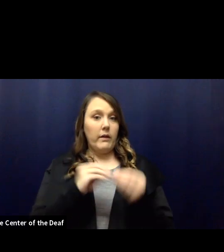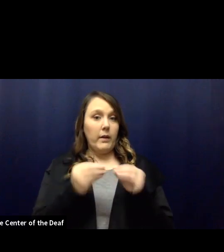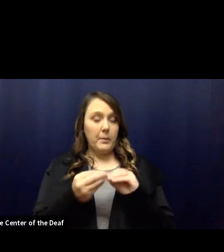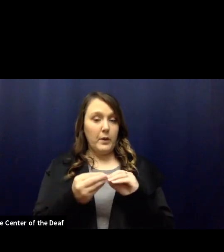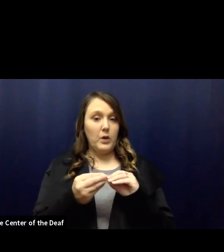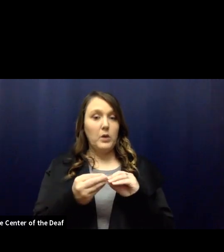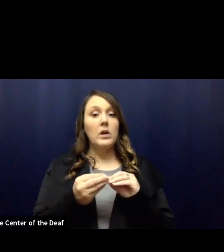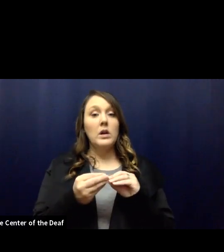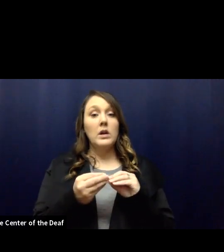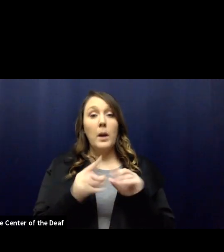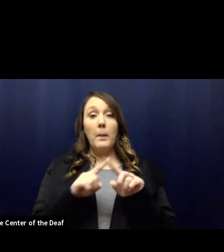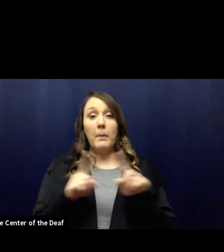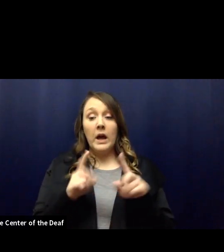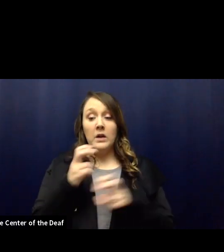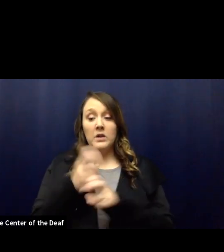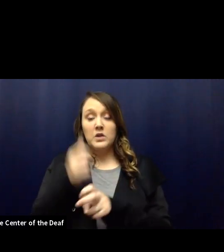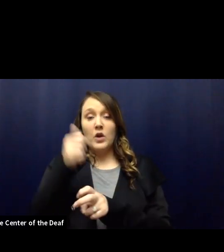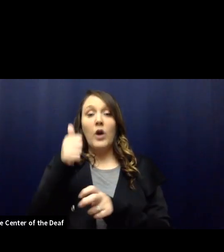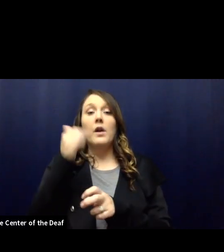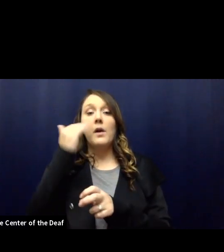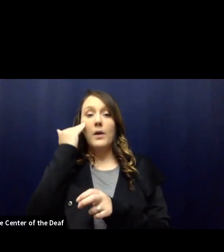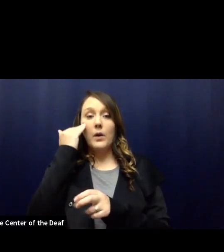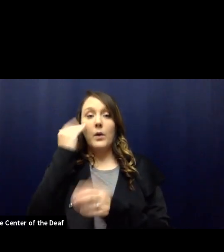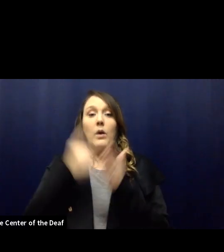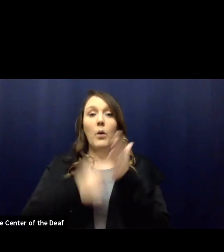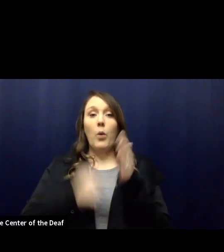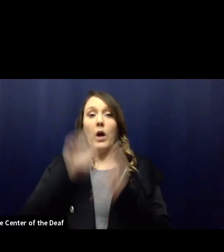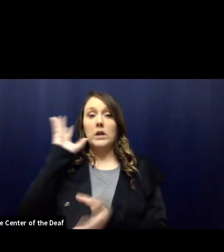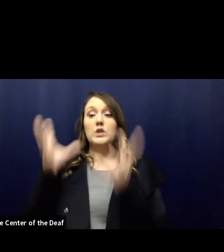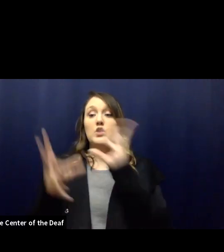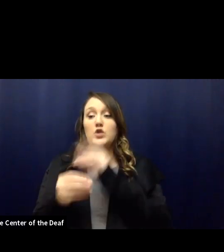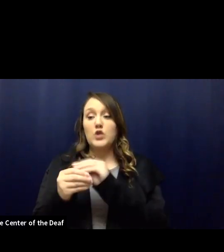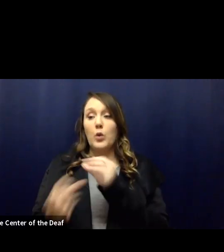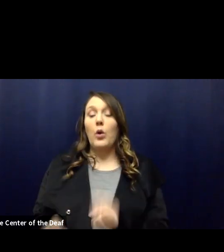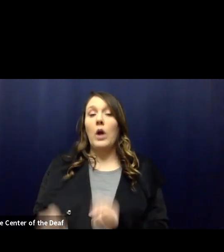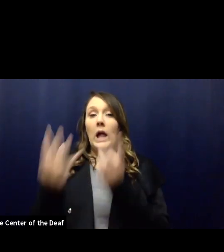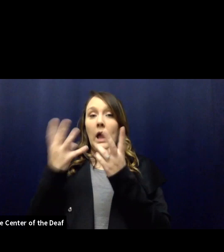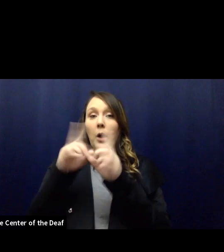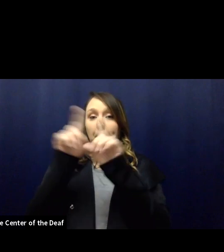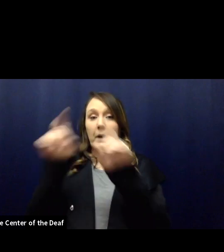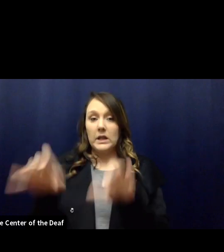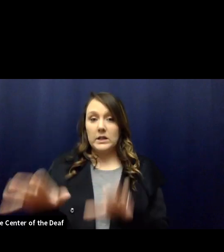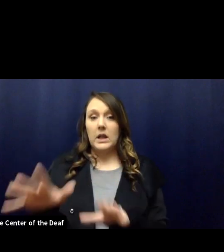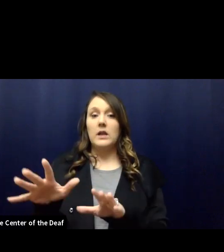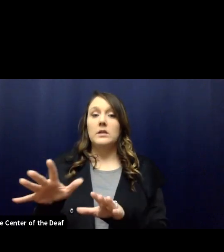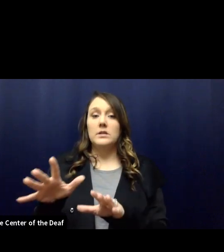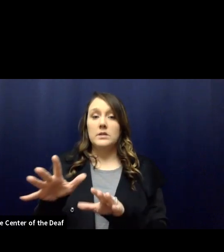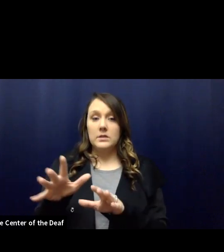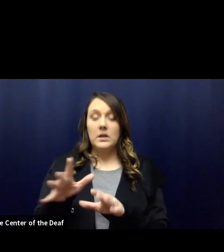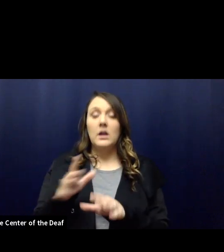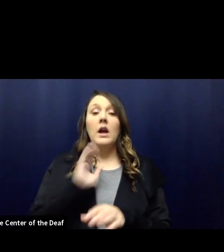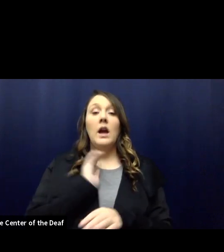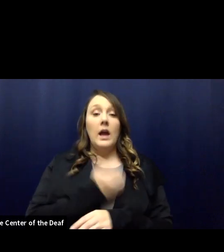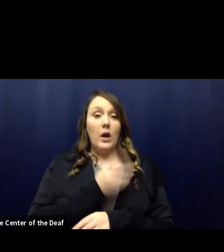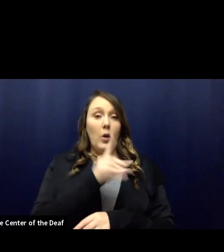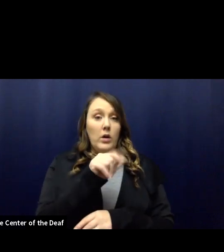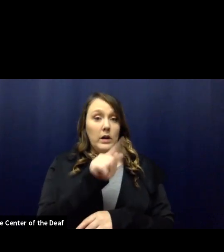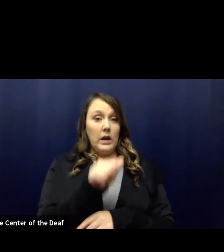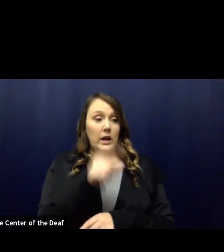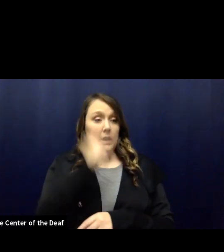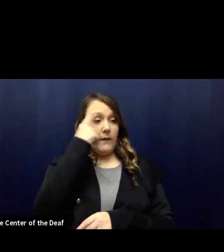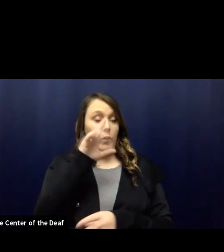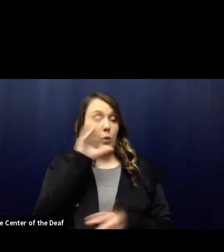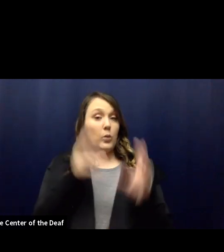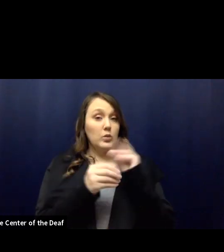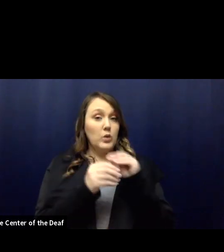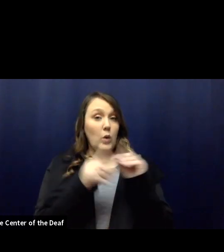more challenges is with knowing what the total number of testing is. Our data for the total number of testing